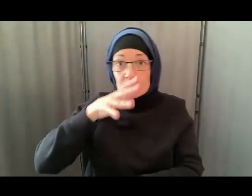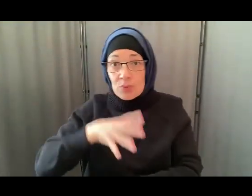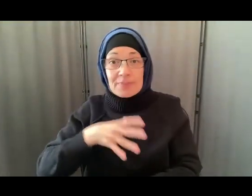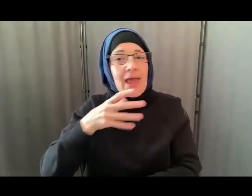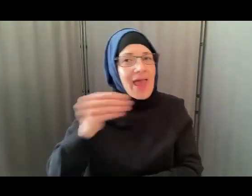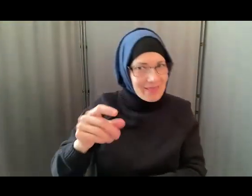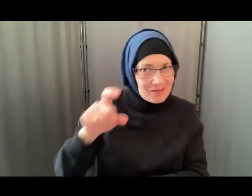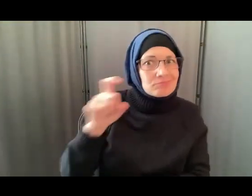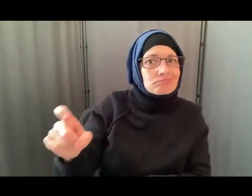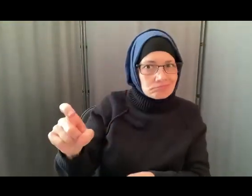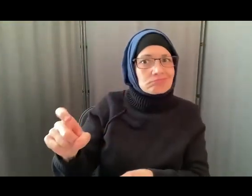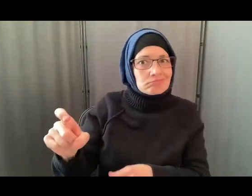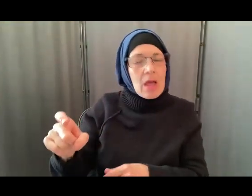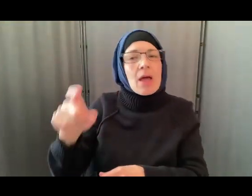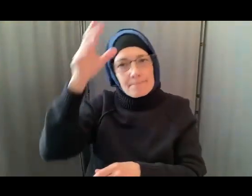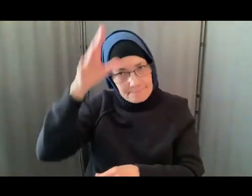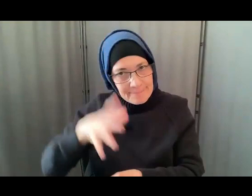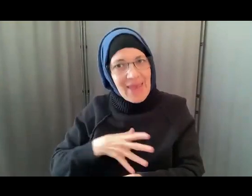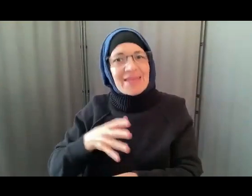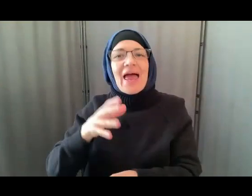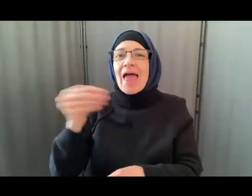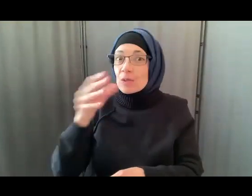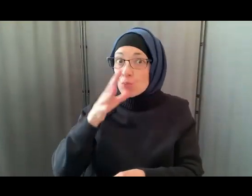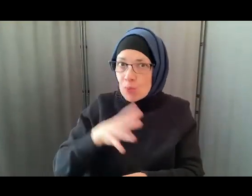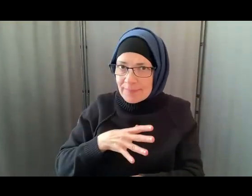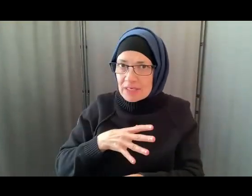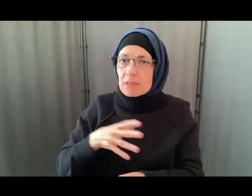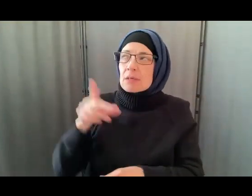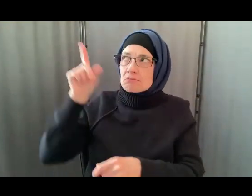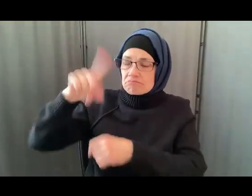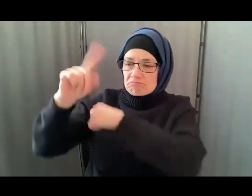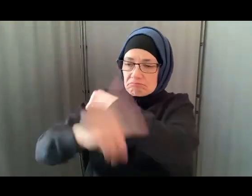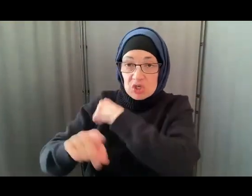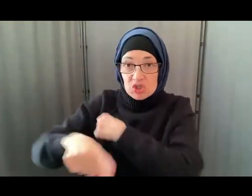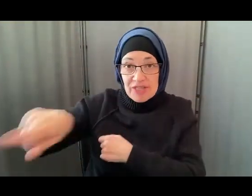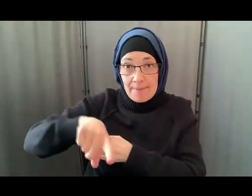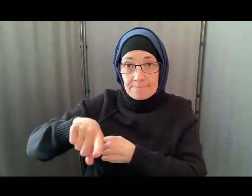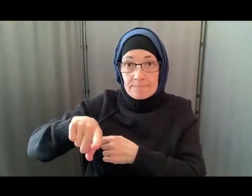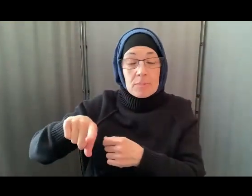men and women, who think evil thoughts about Allah.